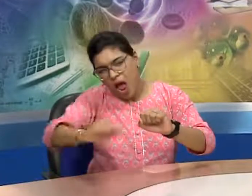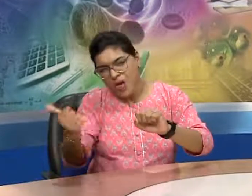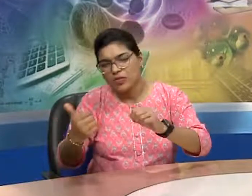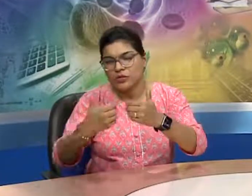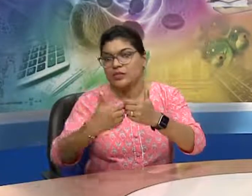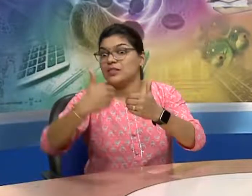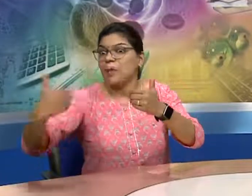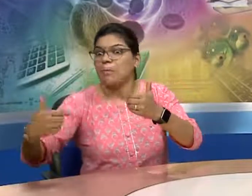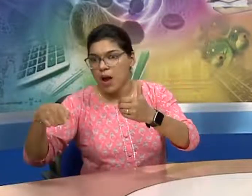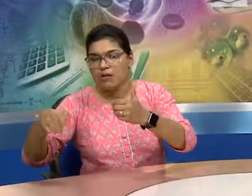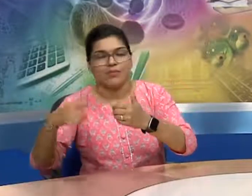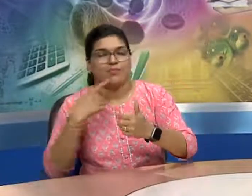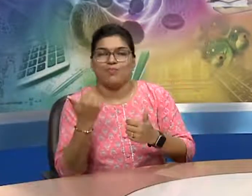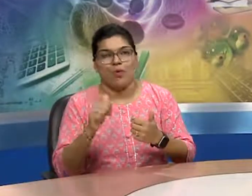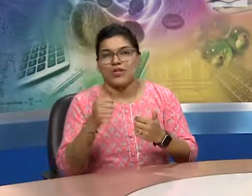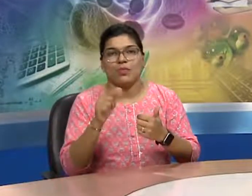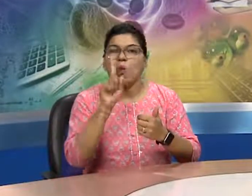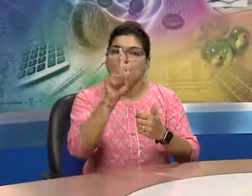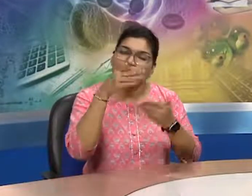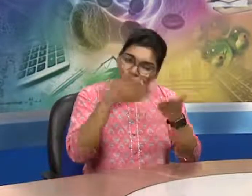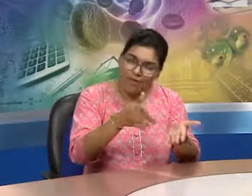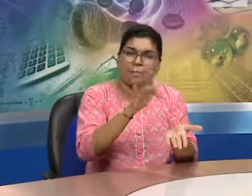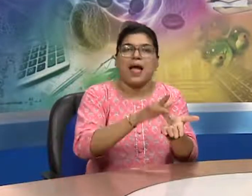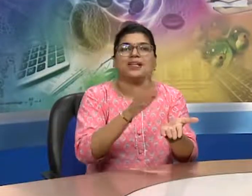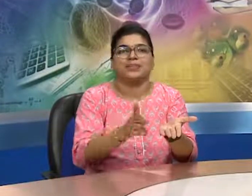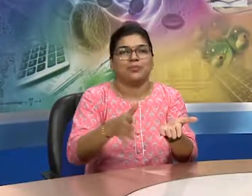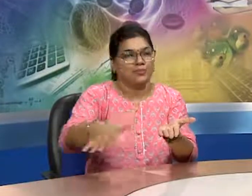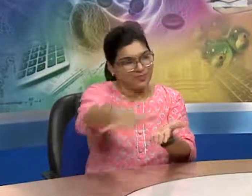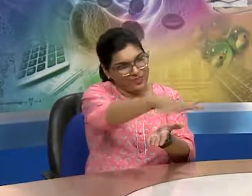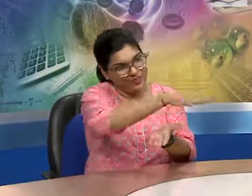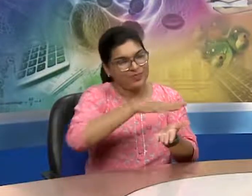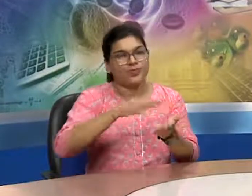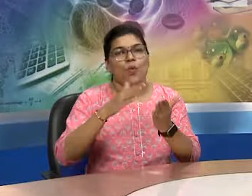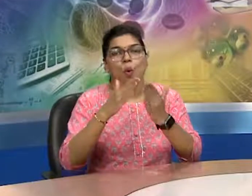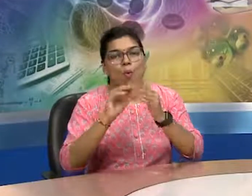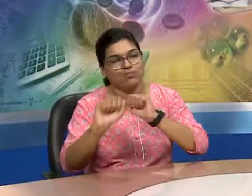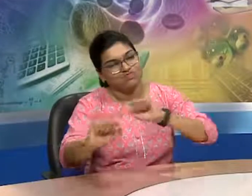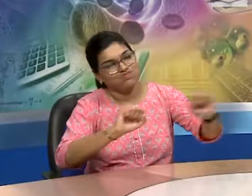and no two species in a habitat can have the same niche.